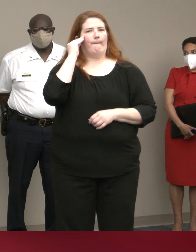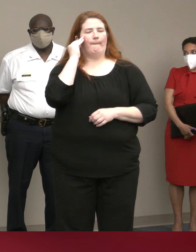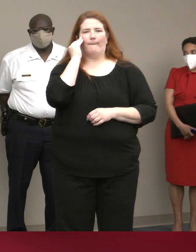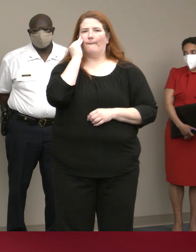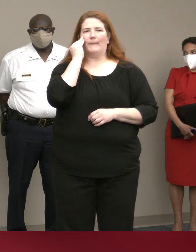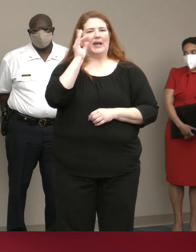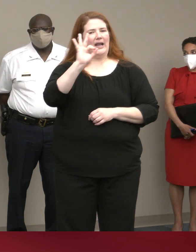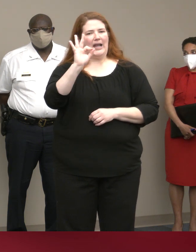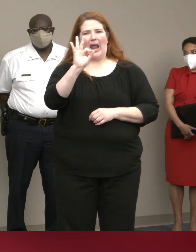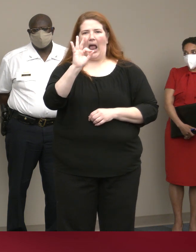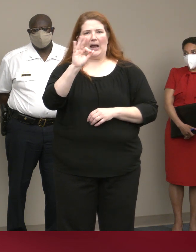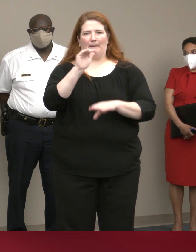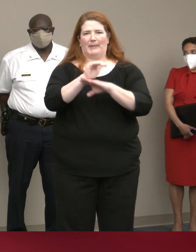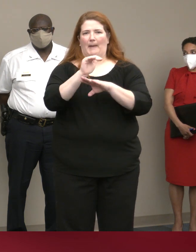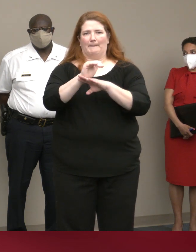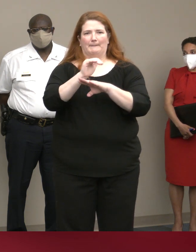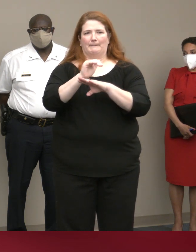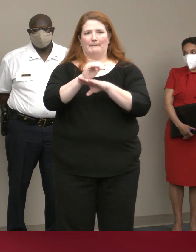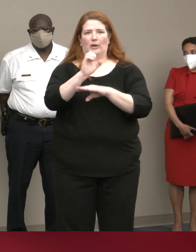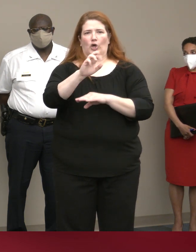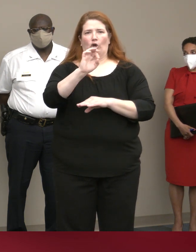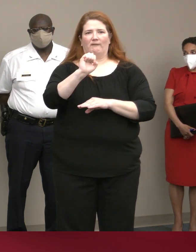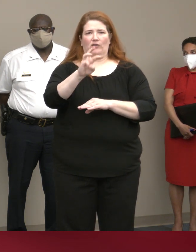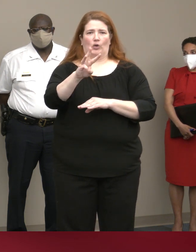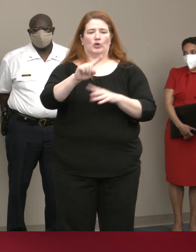p.m. curfew beginning tonight.